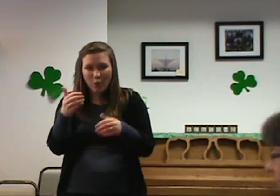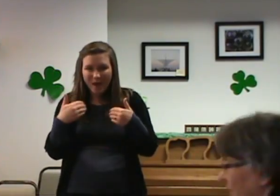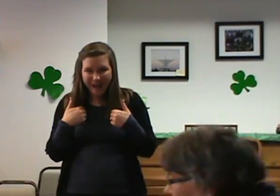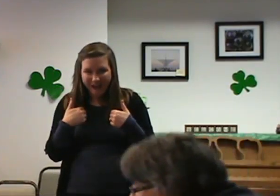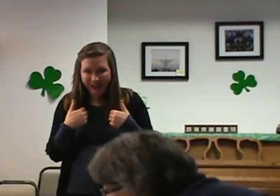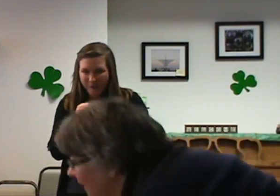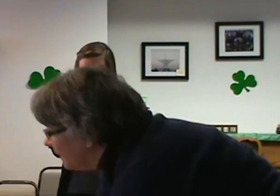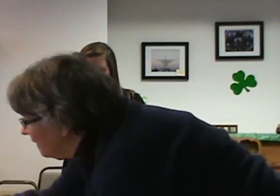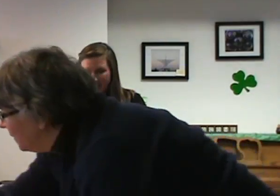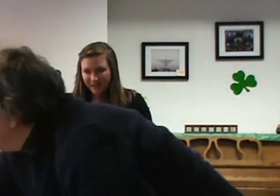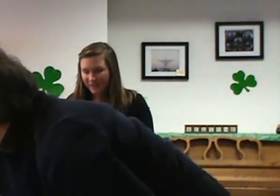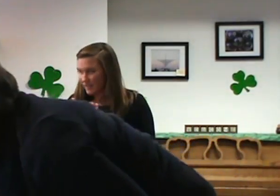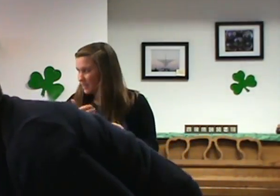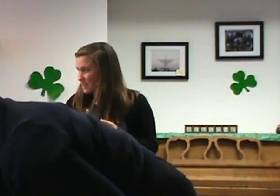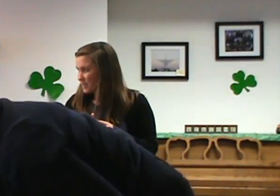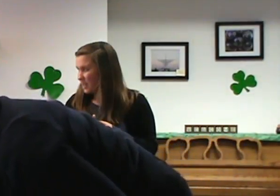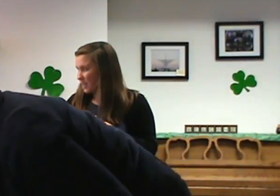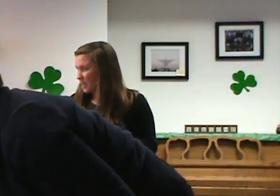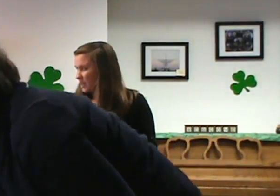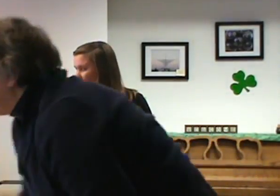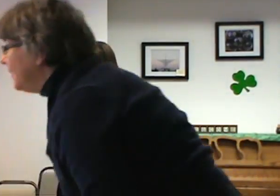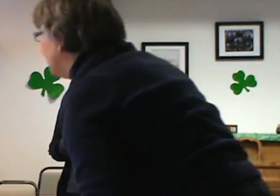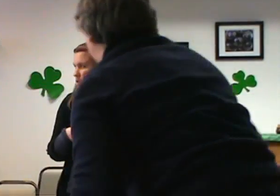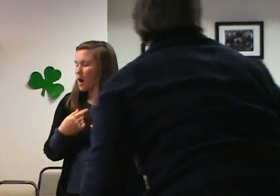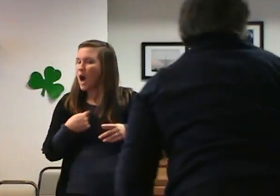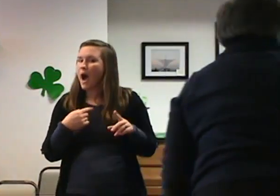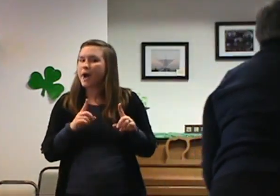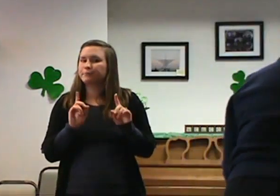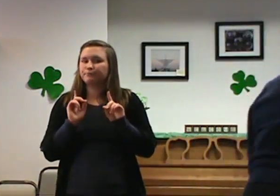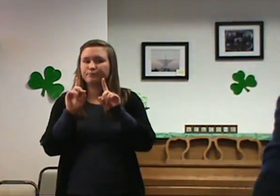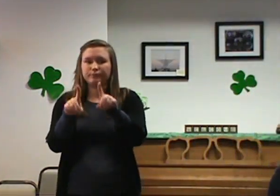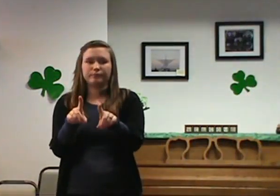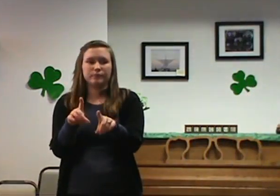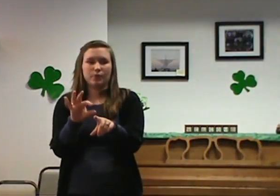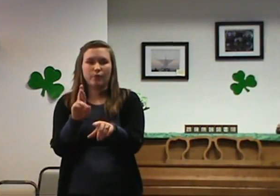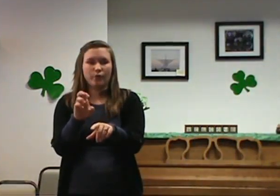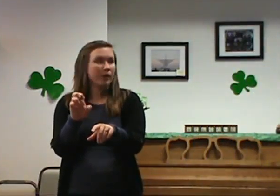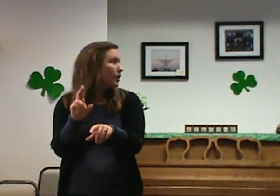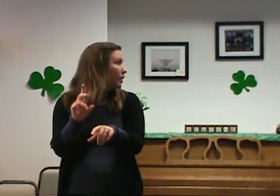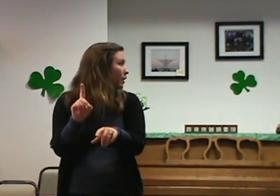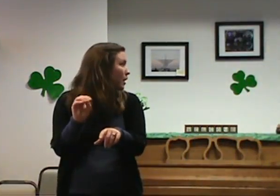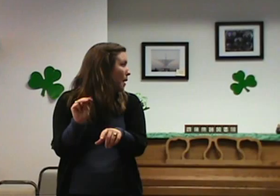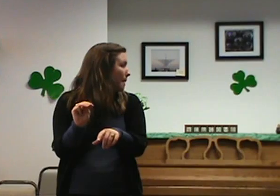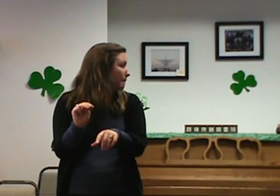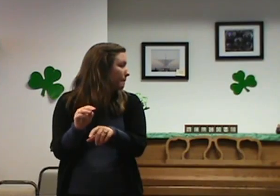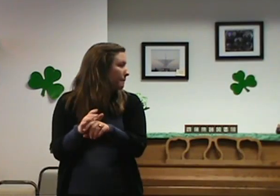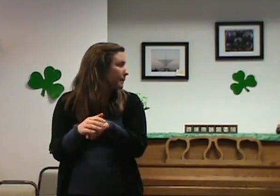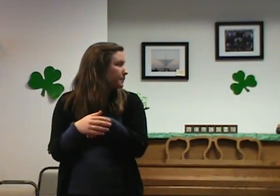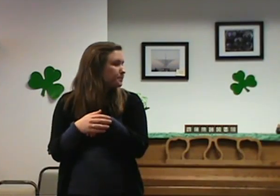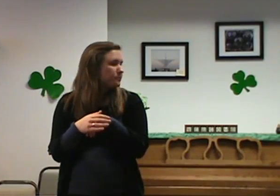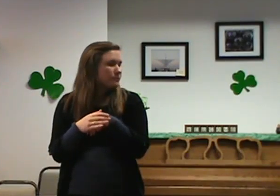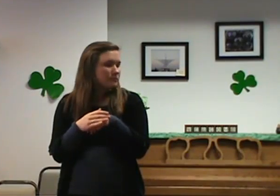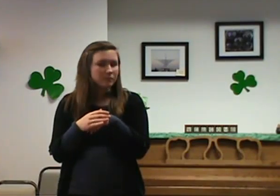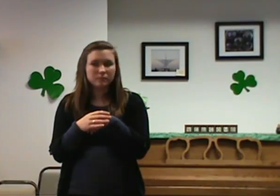to Freedom and they were talking about this, and I said, well, you get this whole plate that has to